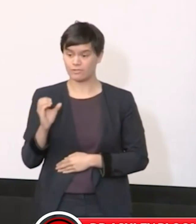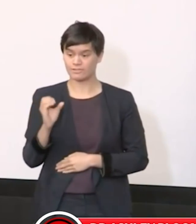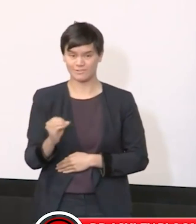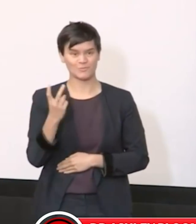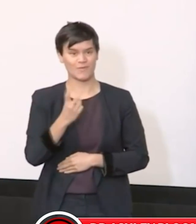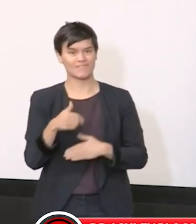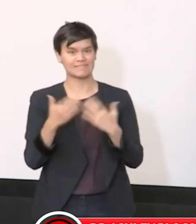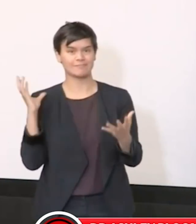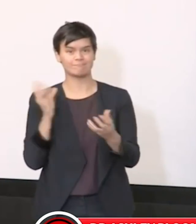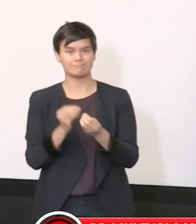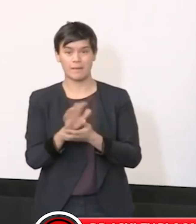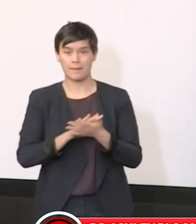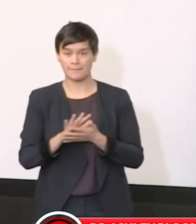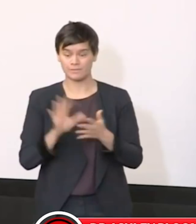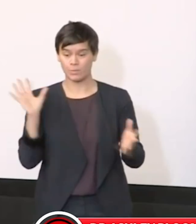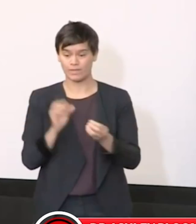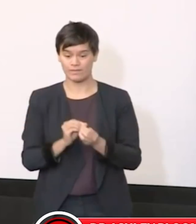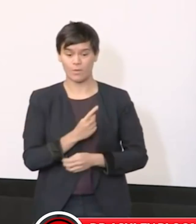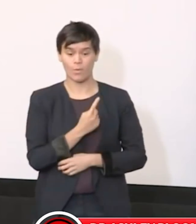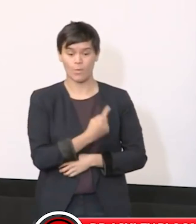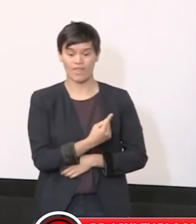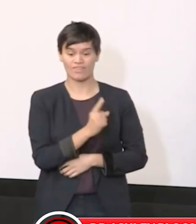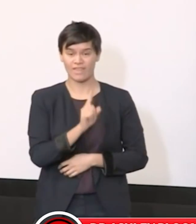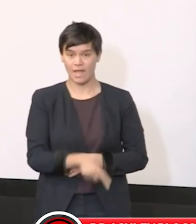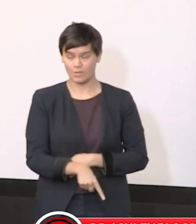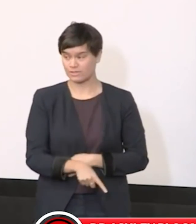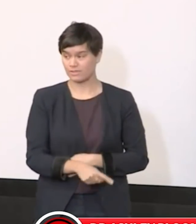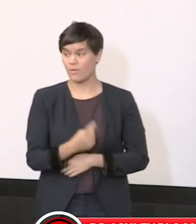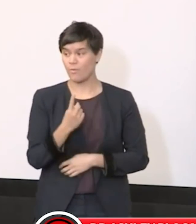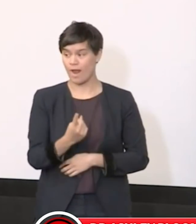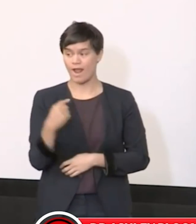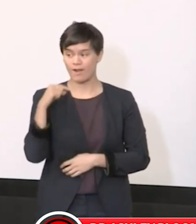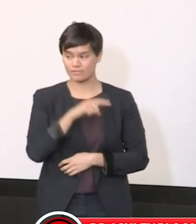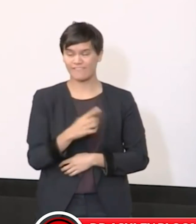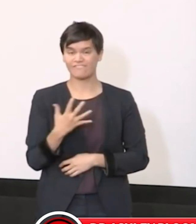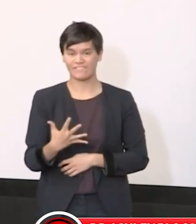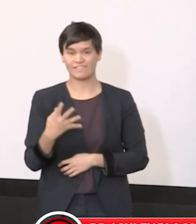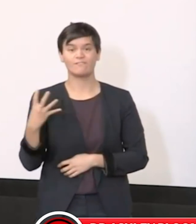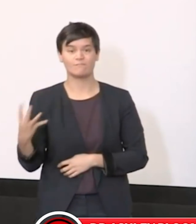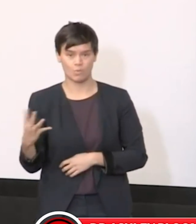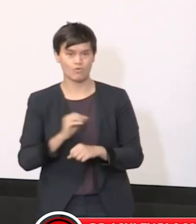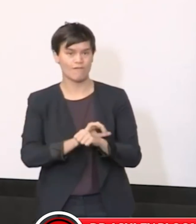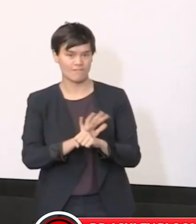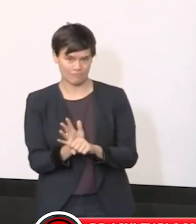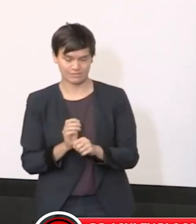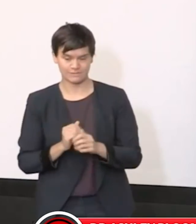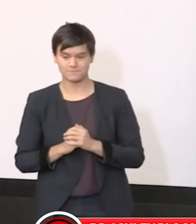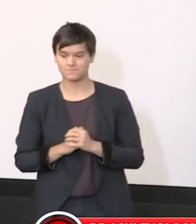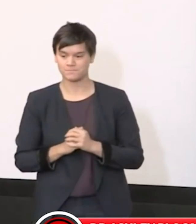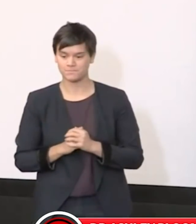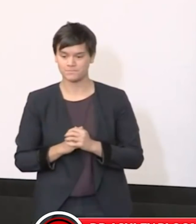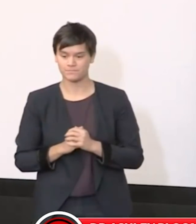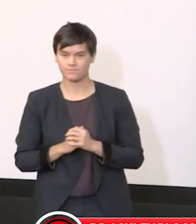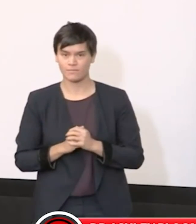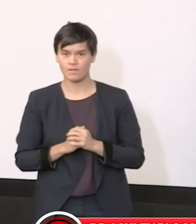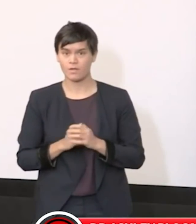So our total number remains at 1,154. We also have some probable cases, so the total combined